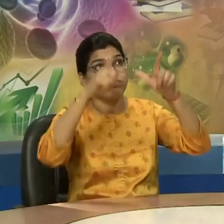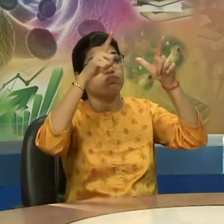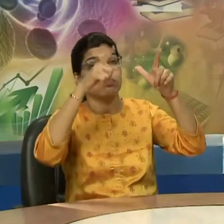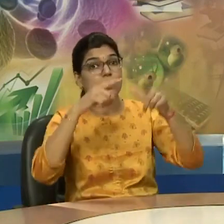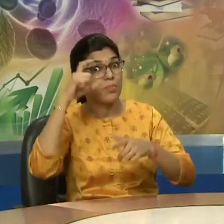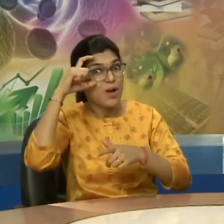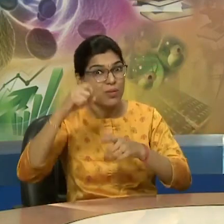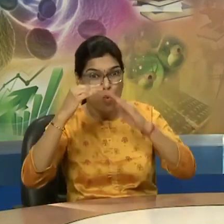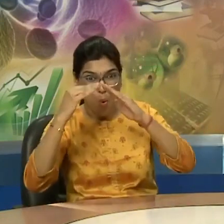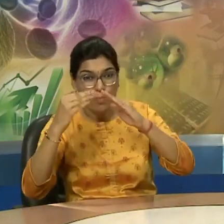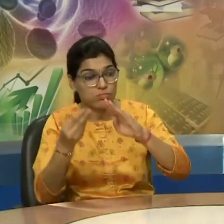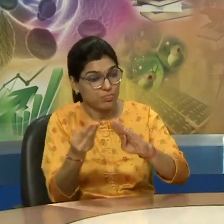were conducted